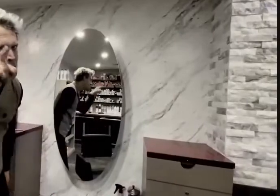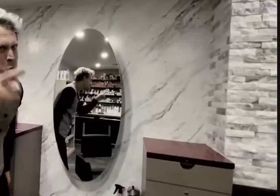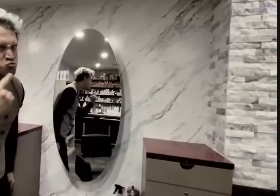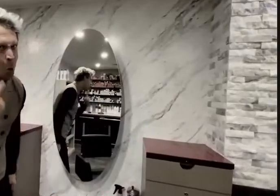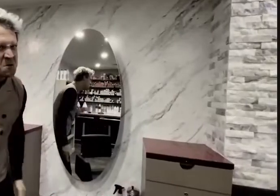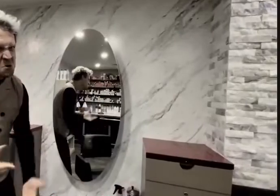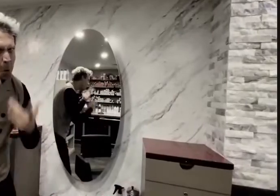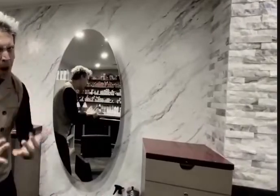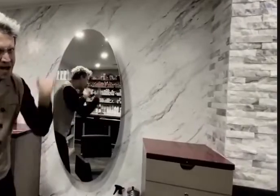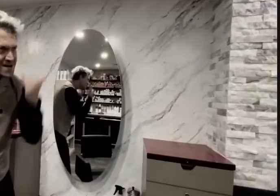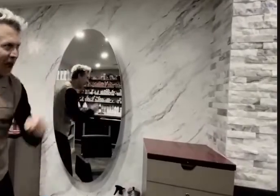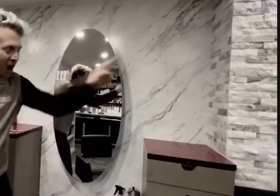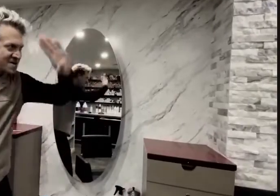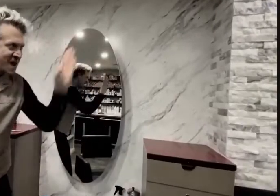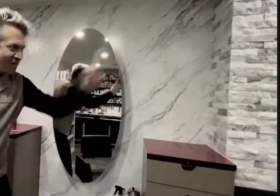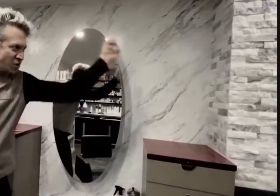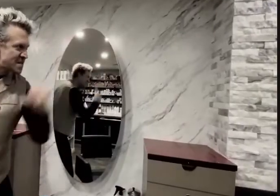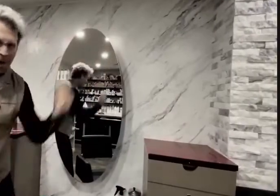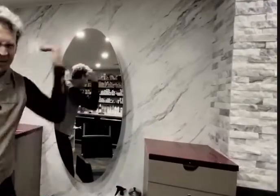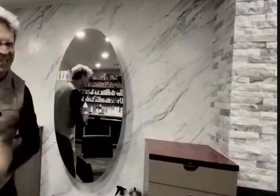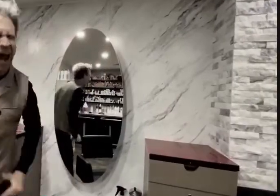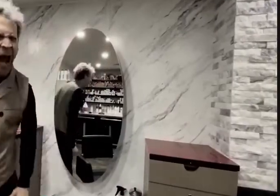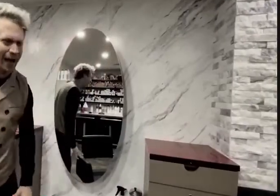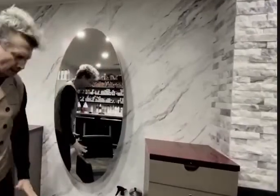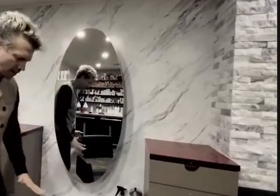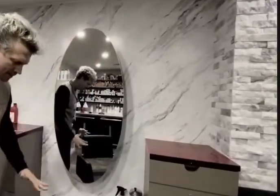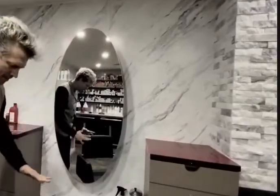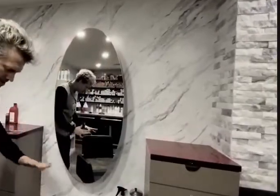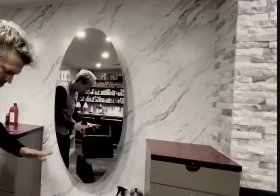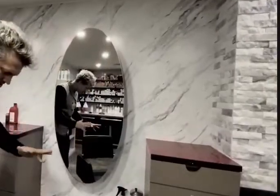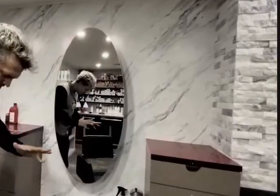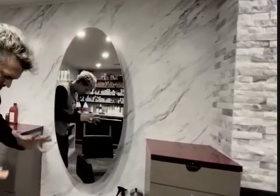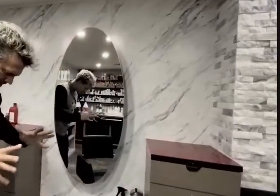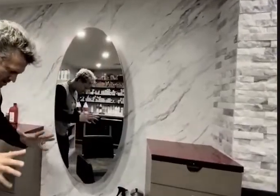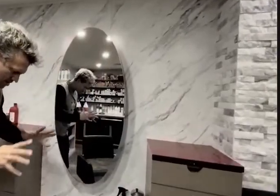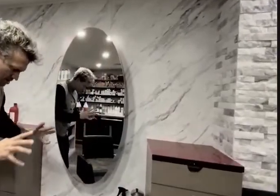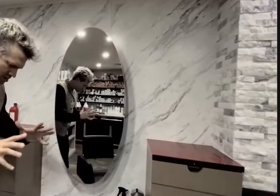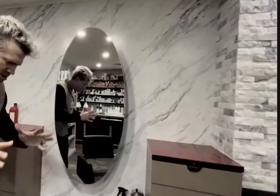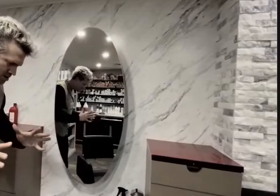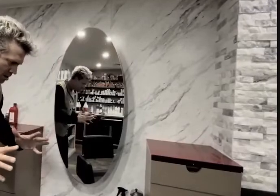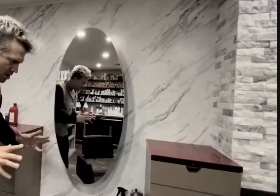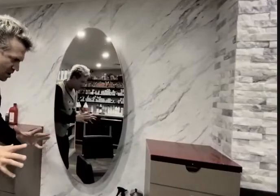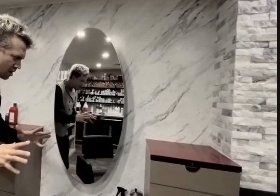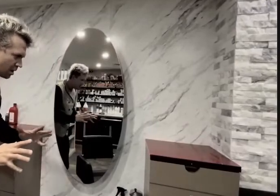wait? You told me to wait and he'll never come again.